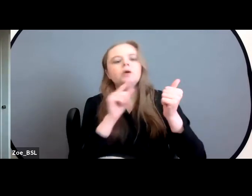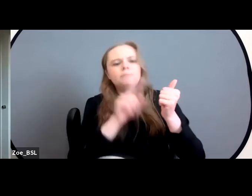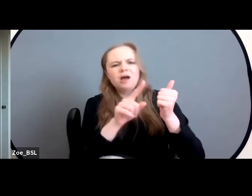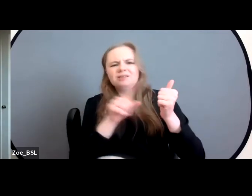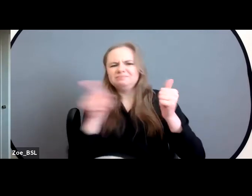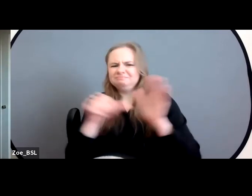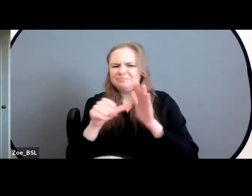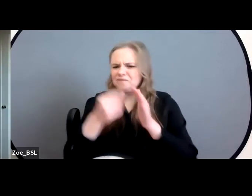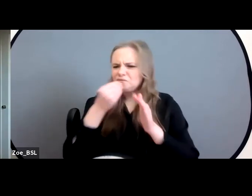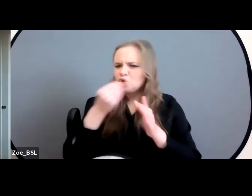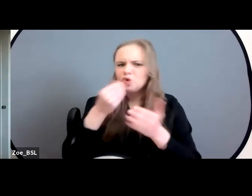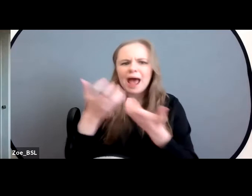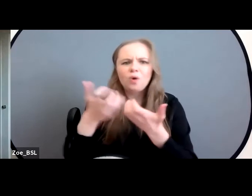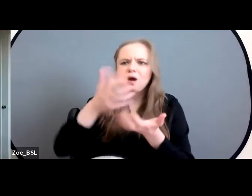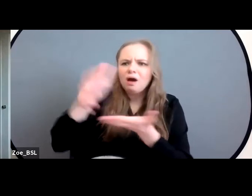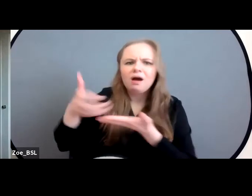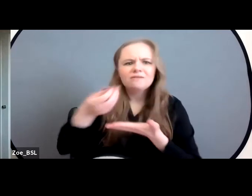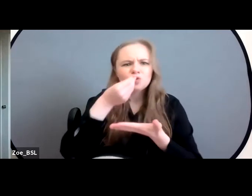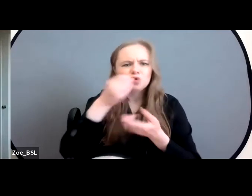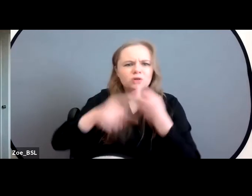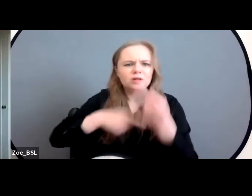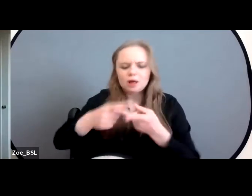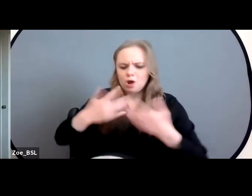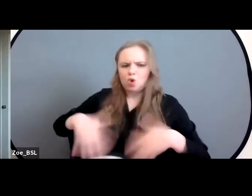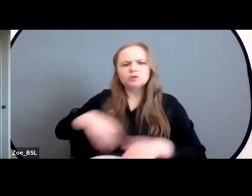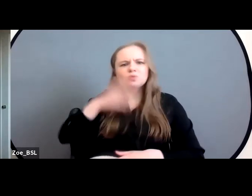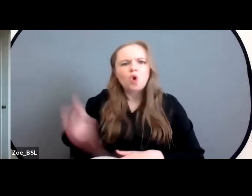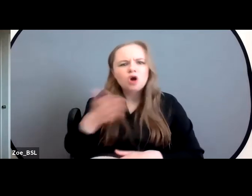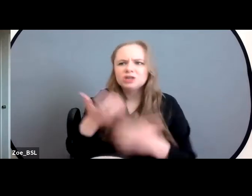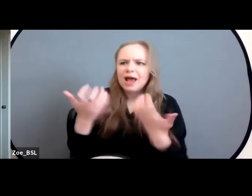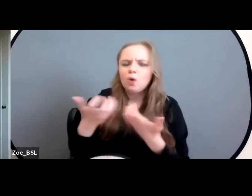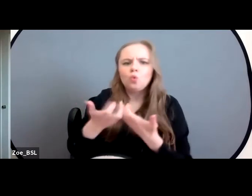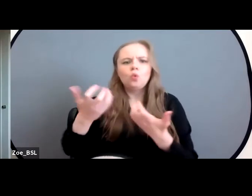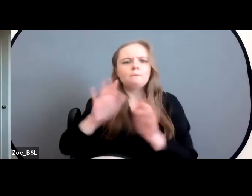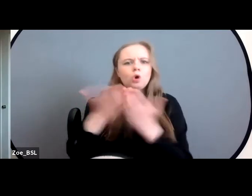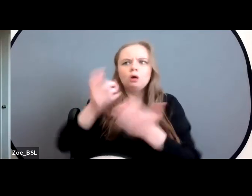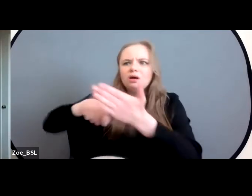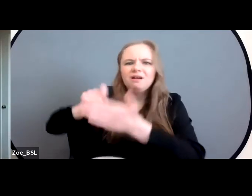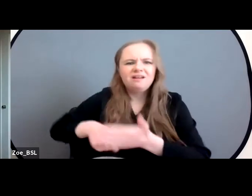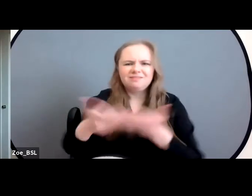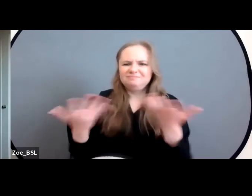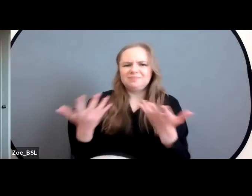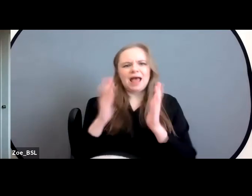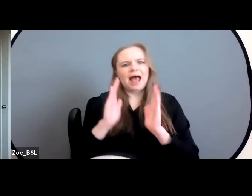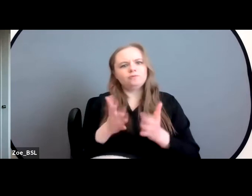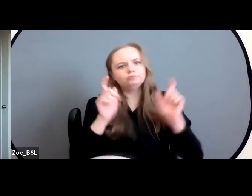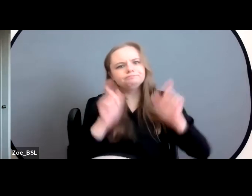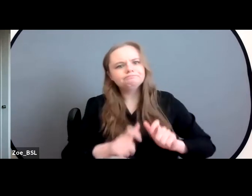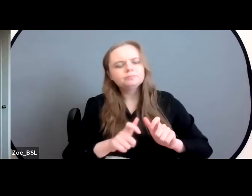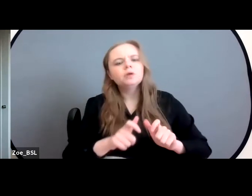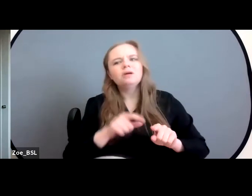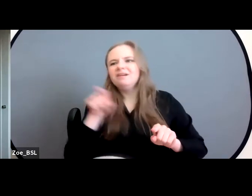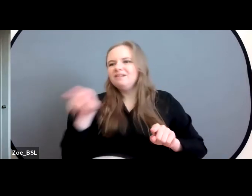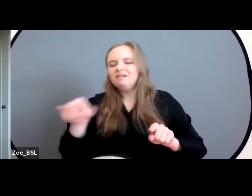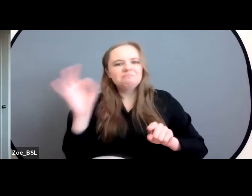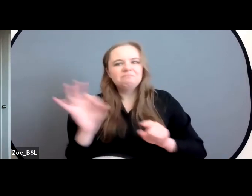get laundry, get access to books. Everything that needed human support seemed to not be set